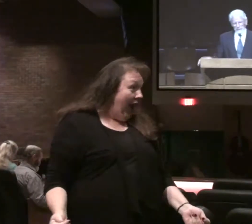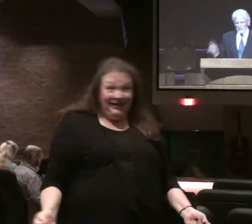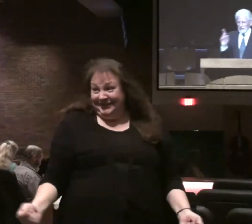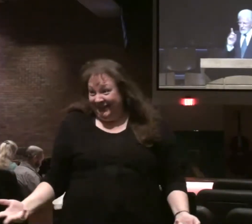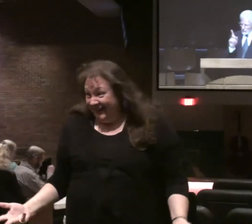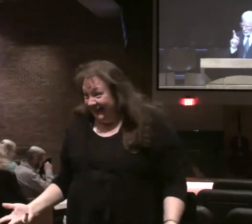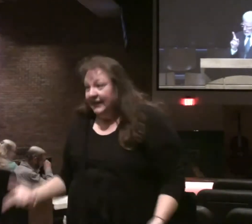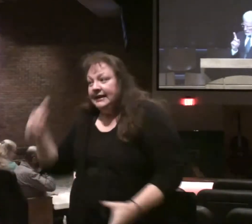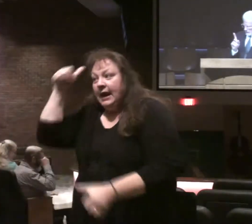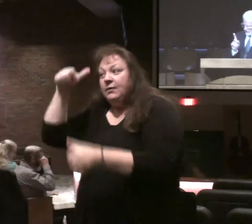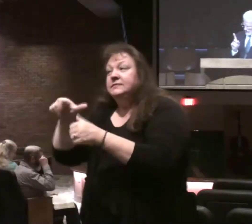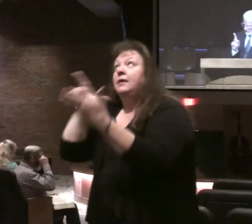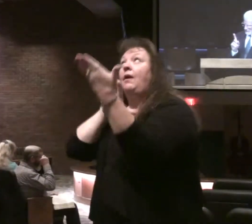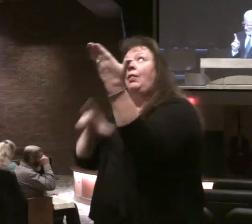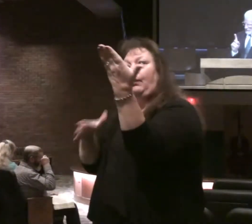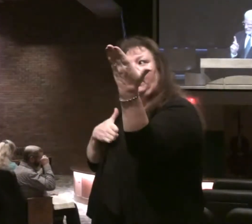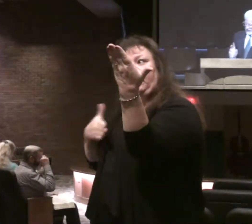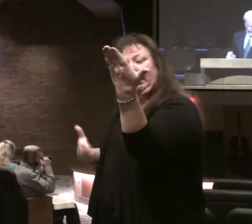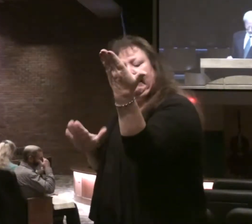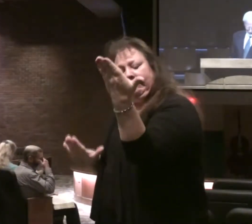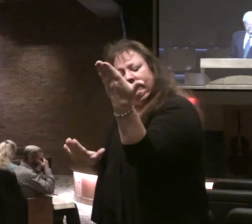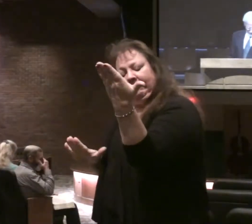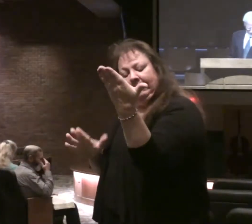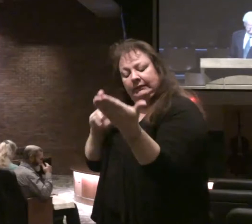I remember I said, Lord willing.